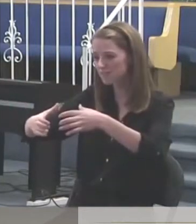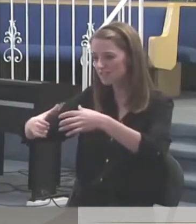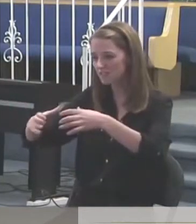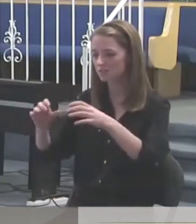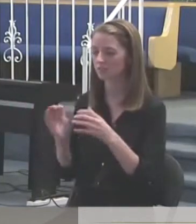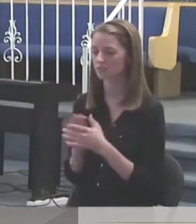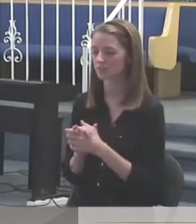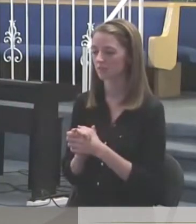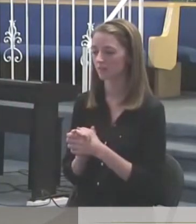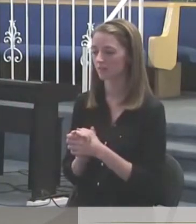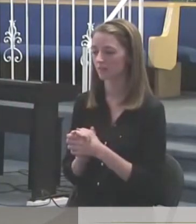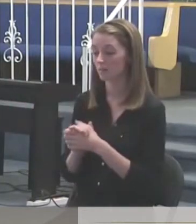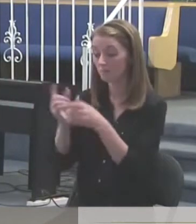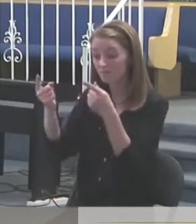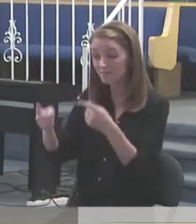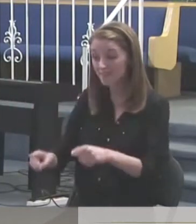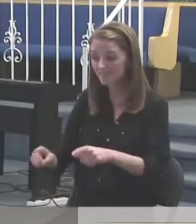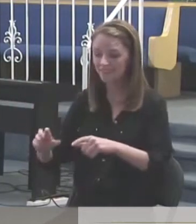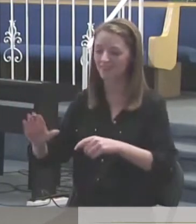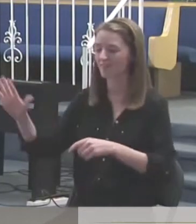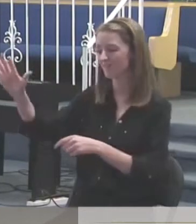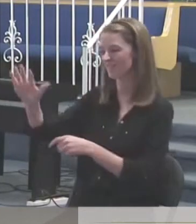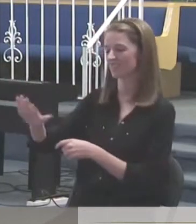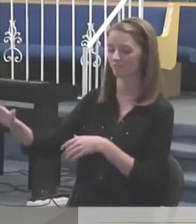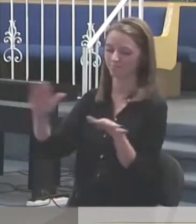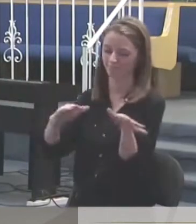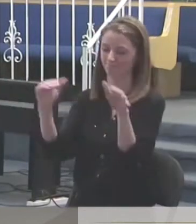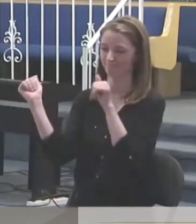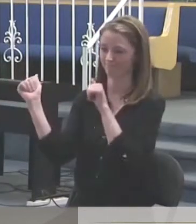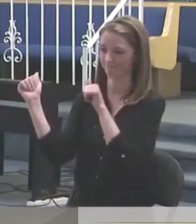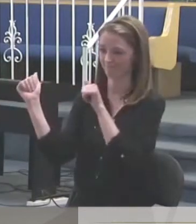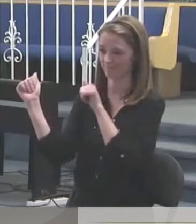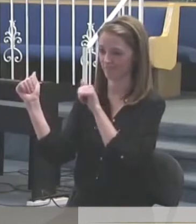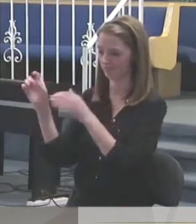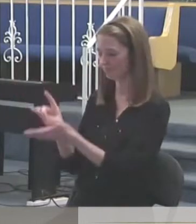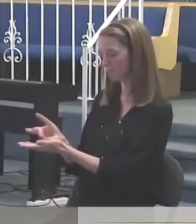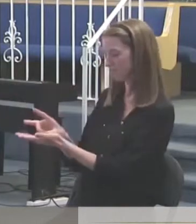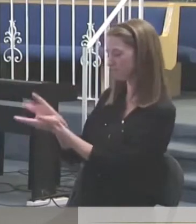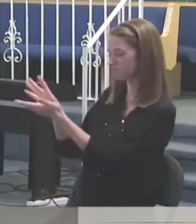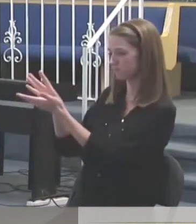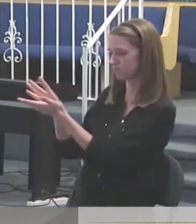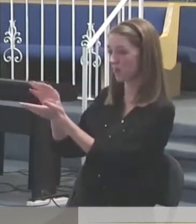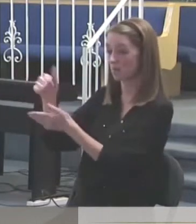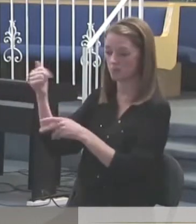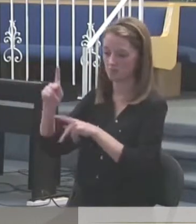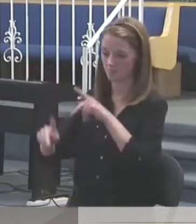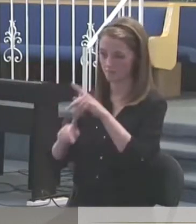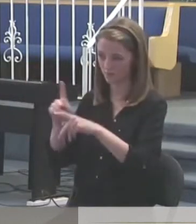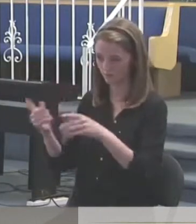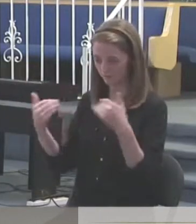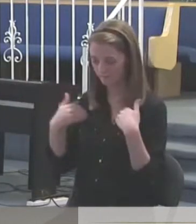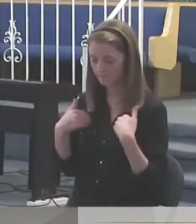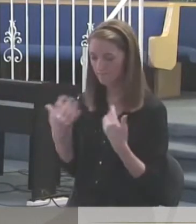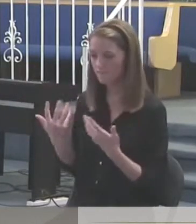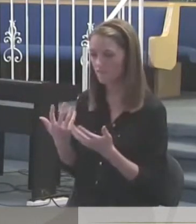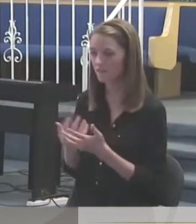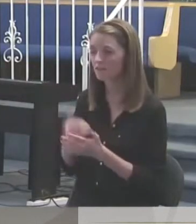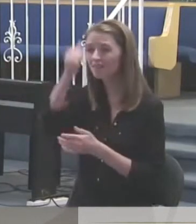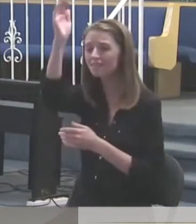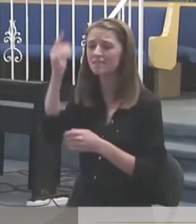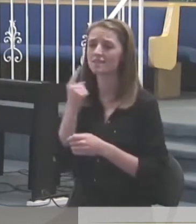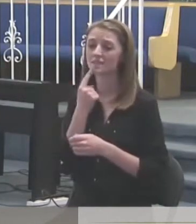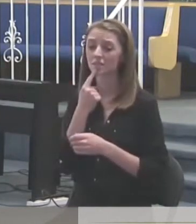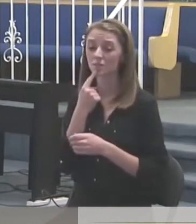And after a while, he just kicked them out of the land and gave it to somebody else. Yes. And he told his people, when you get there, don't do like they